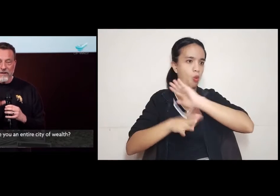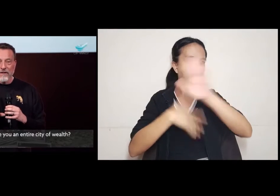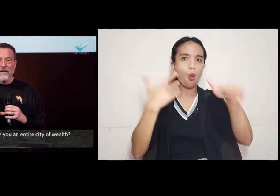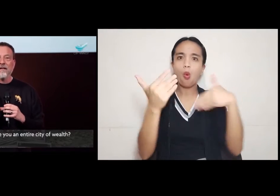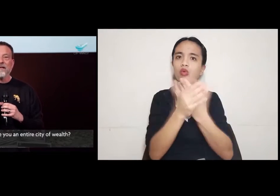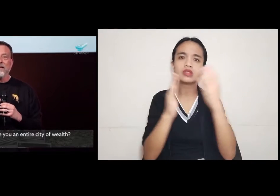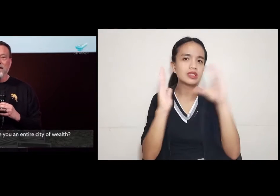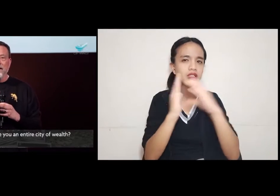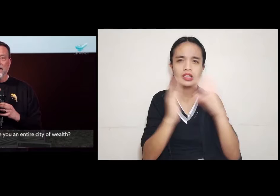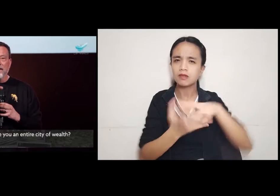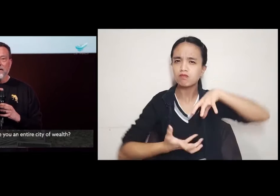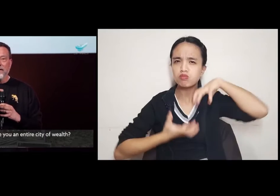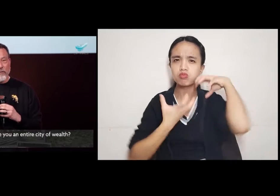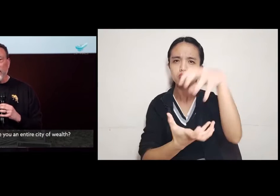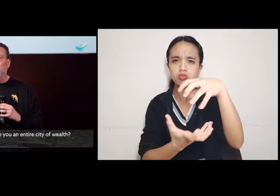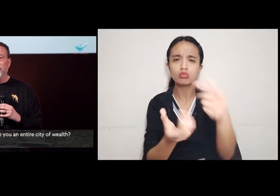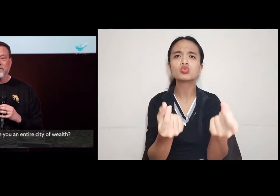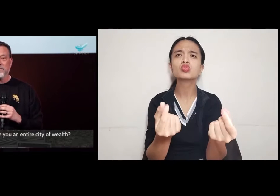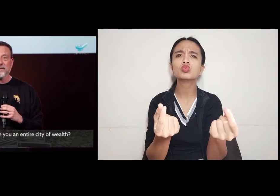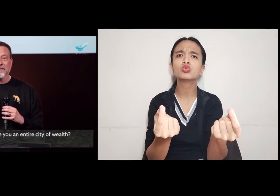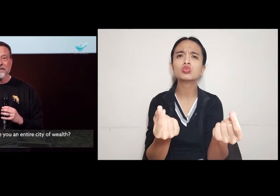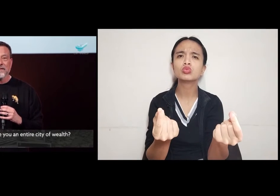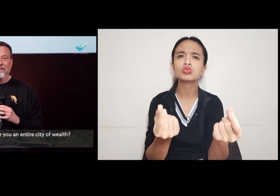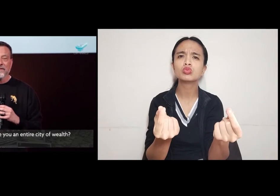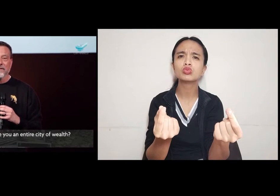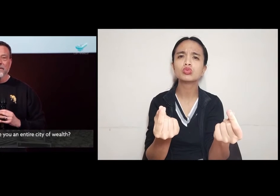entire city of wealth?